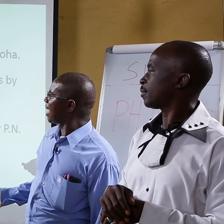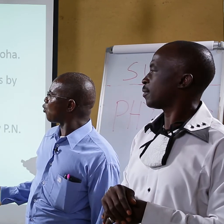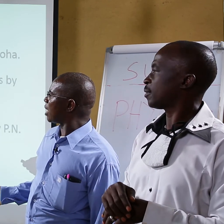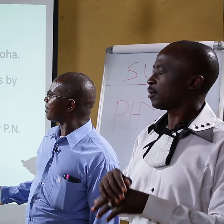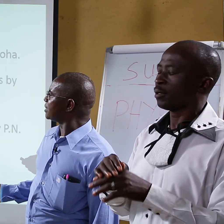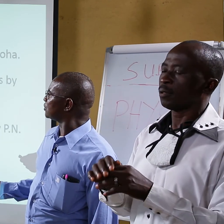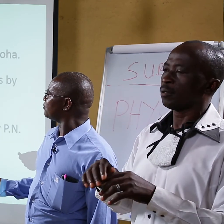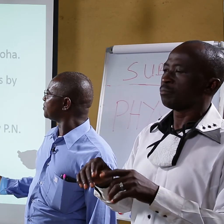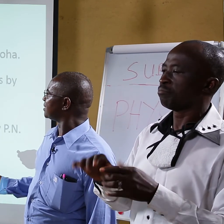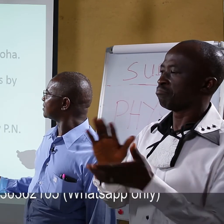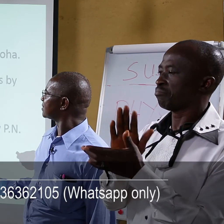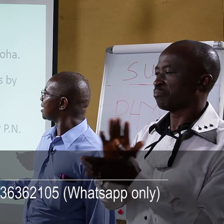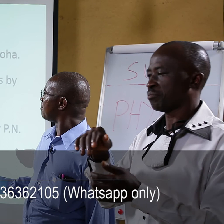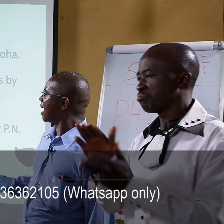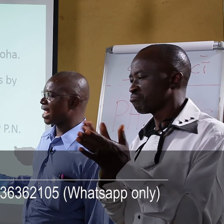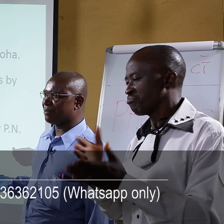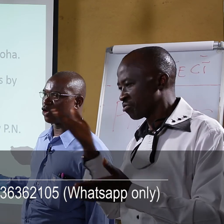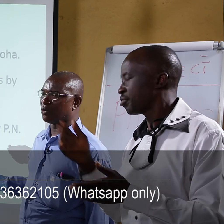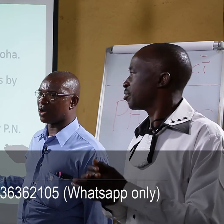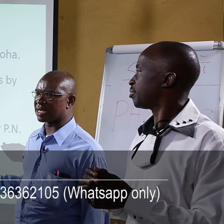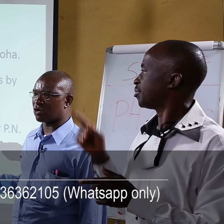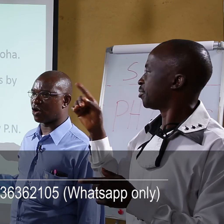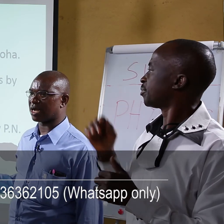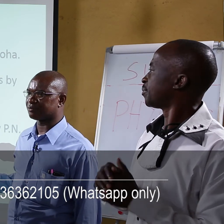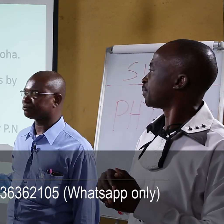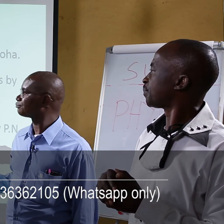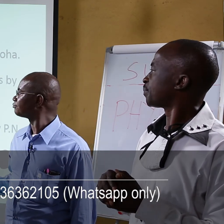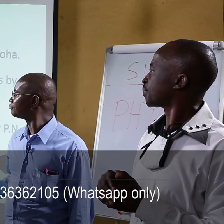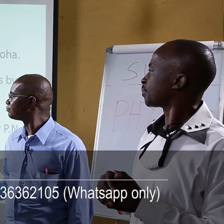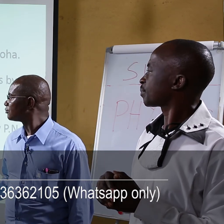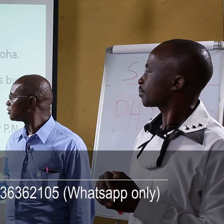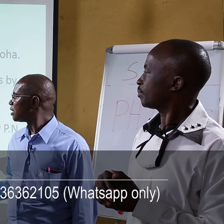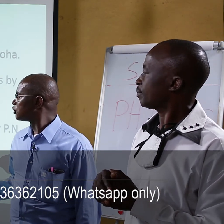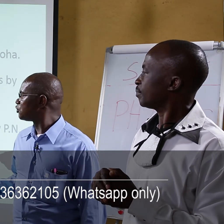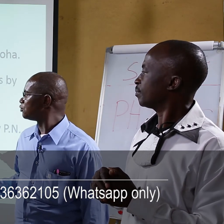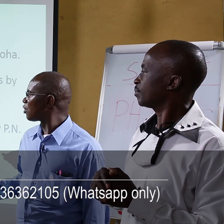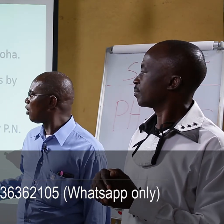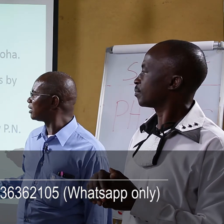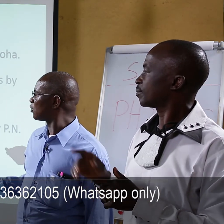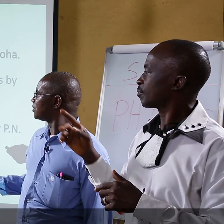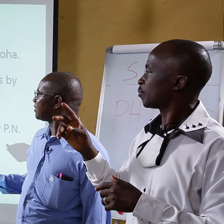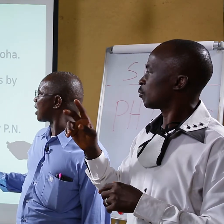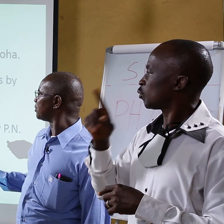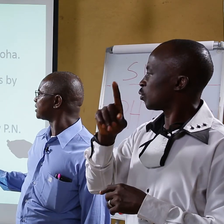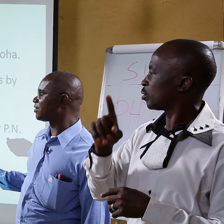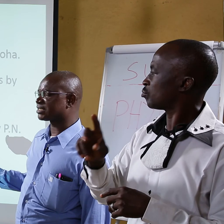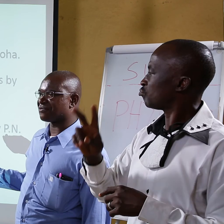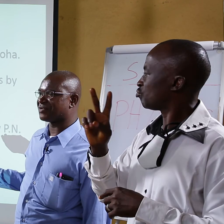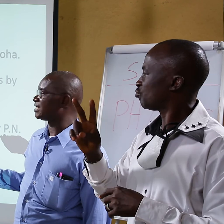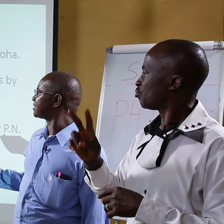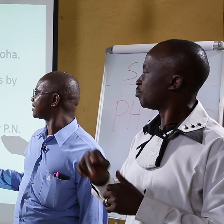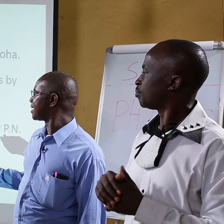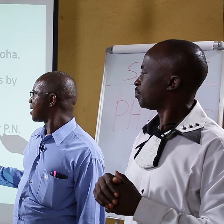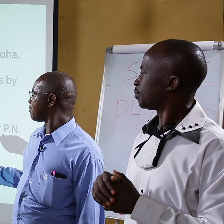References are 1. New School Physics by M.W. Anyakoha. 2. All-Inclusive Calculations